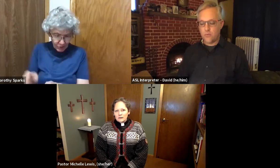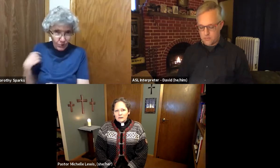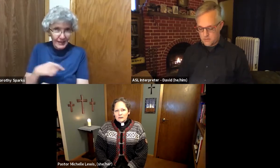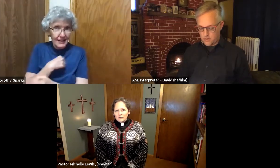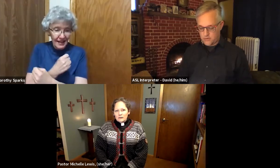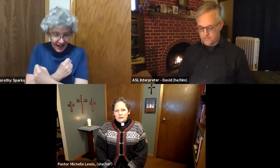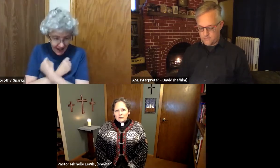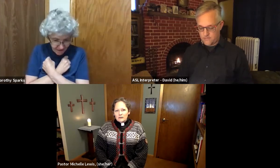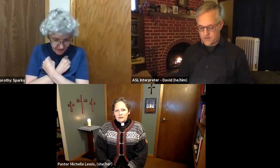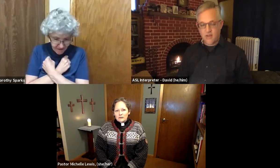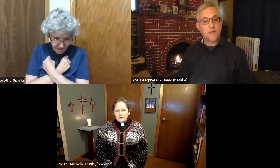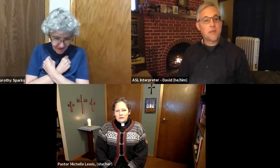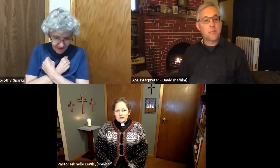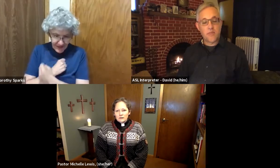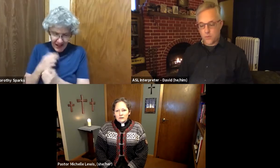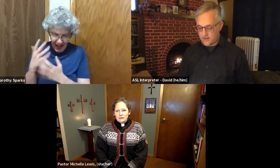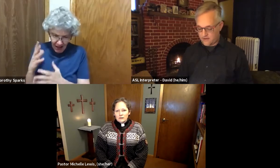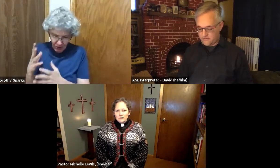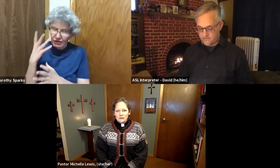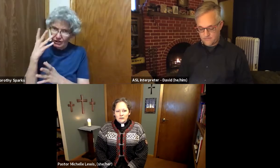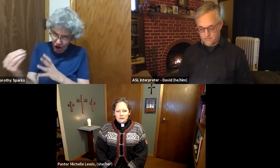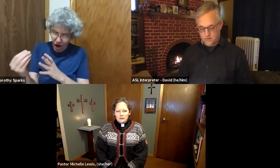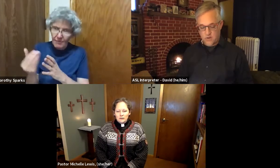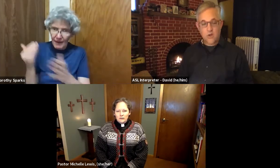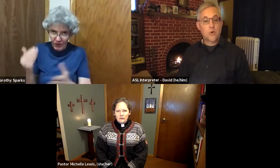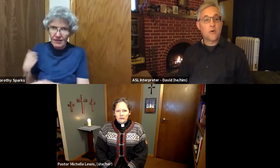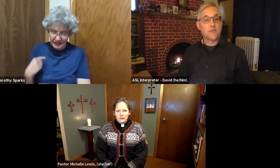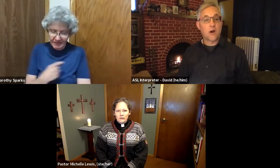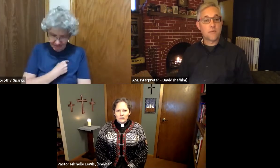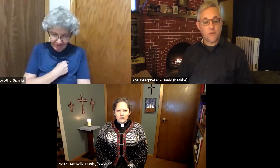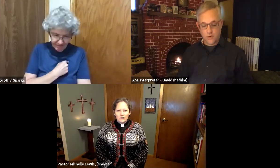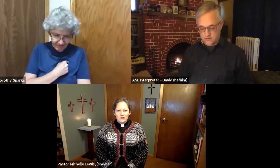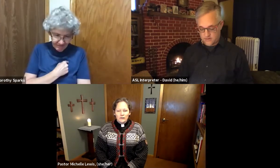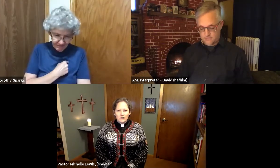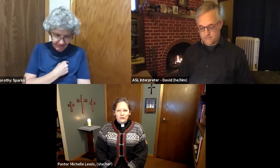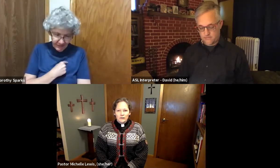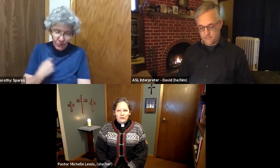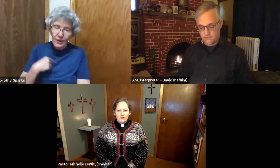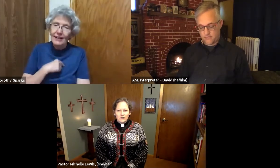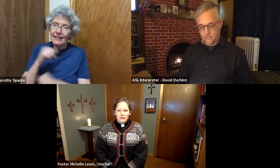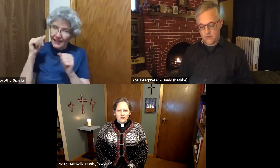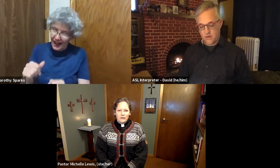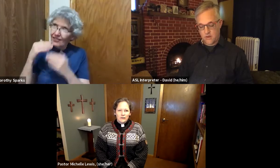As we remember the people that we love who have gone before us,